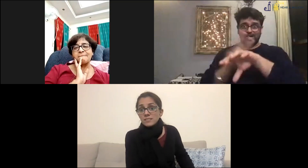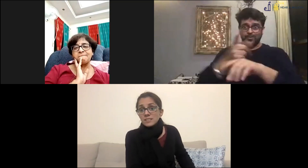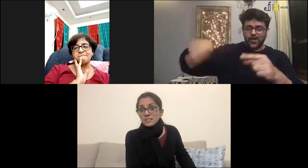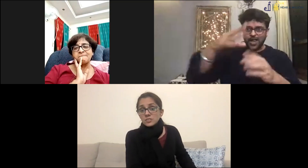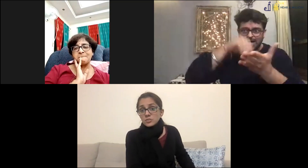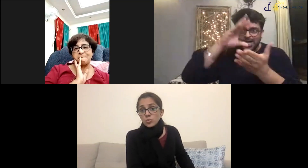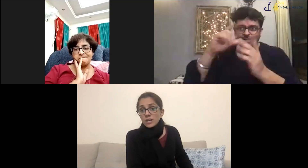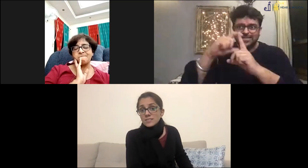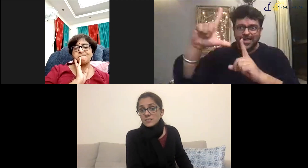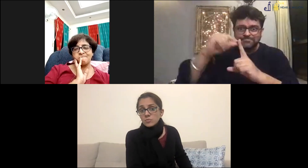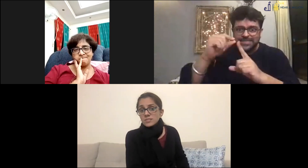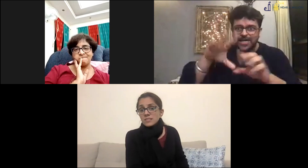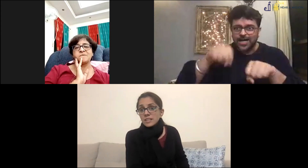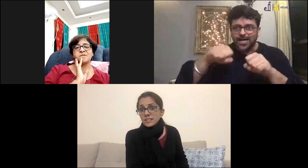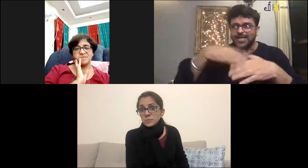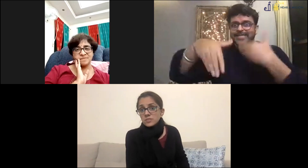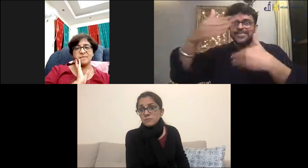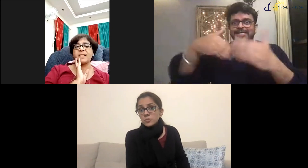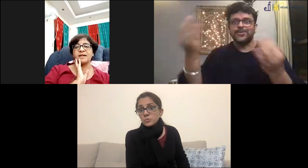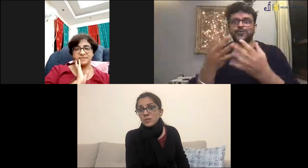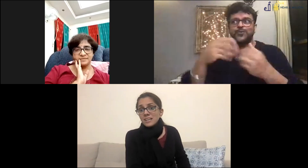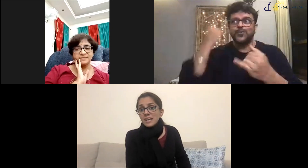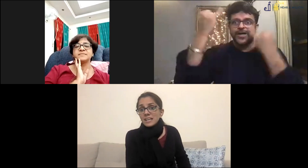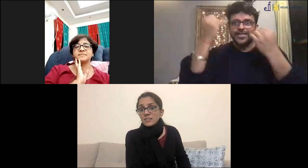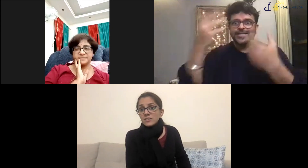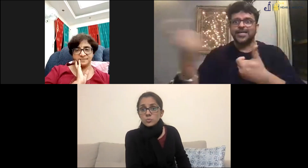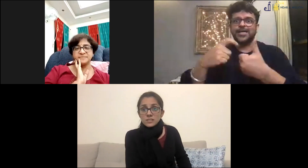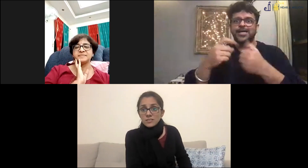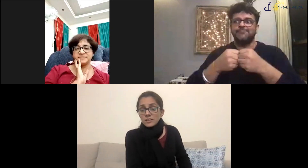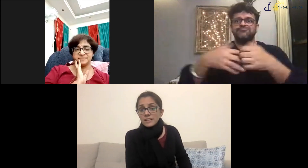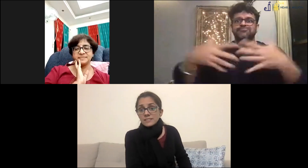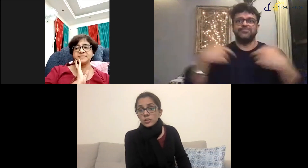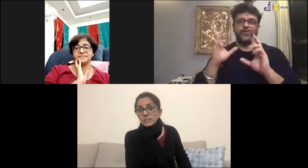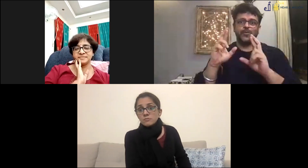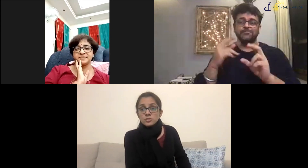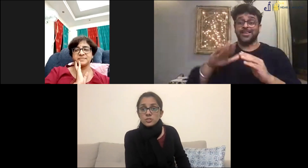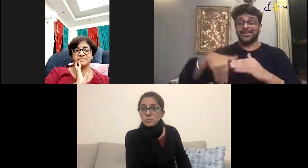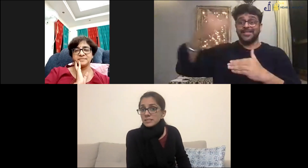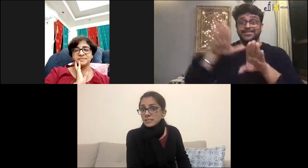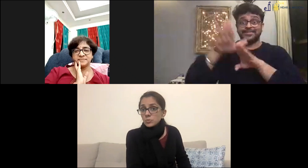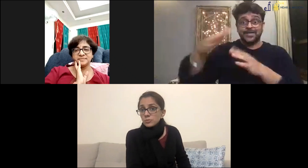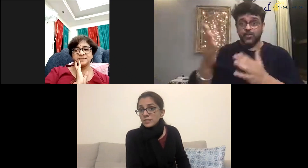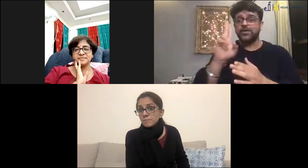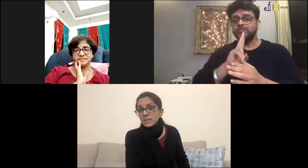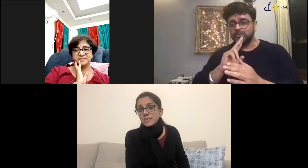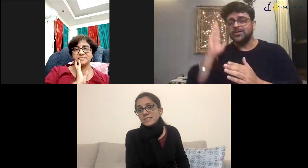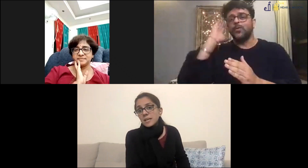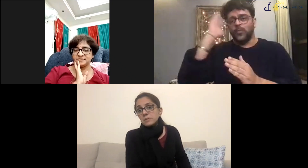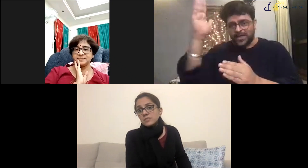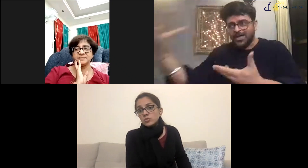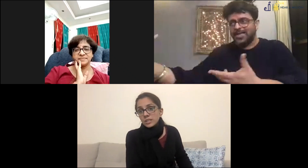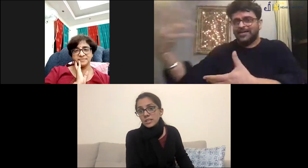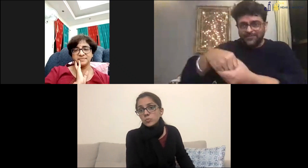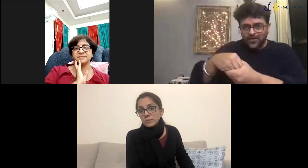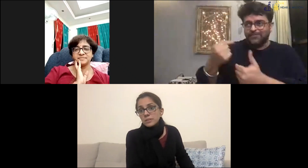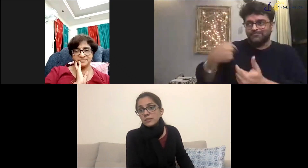that this 2 hours was a learning experience for you, and you will learn and join in for the new ideas, hopefully. And the next step